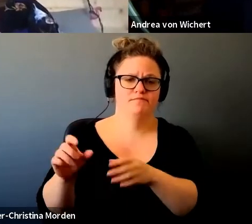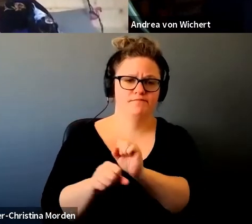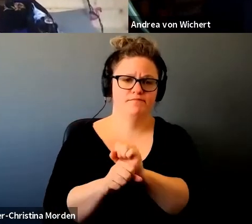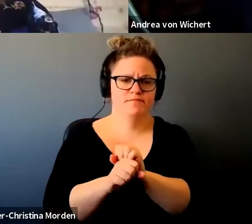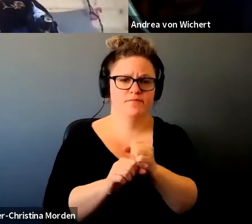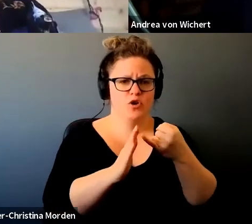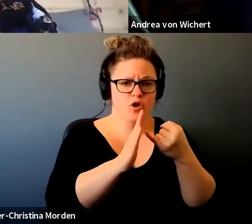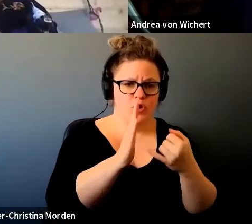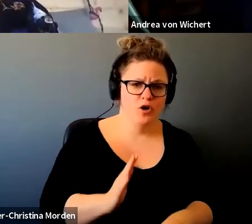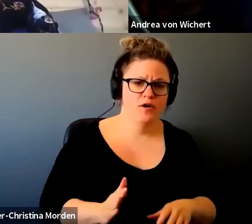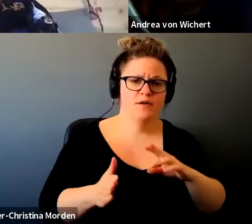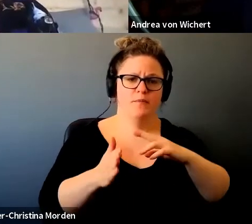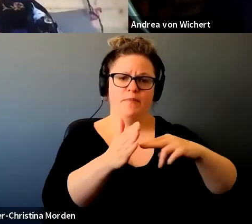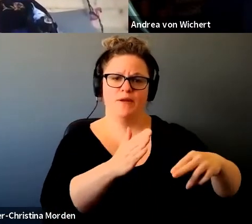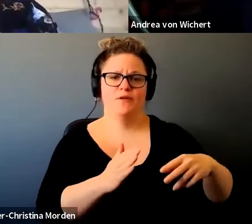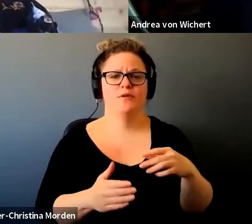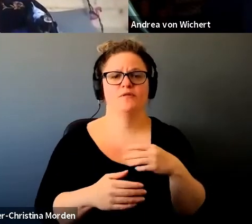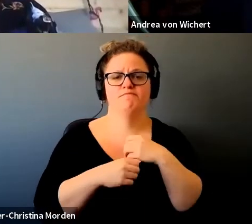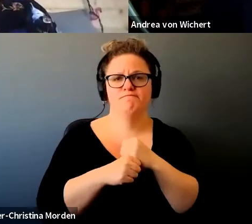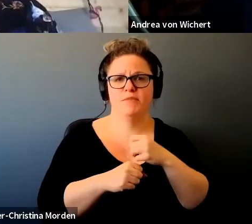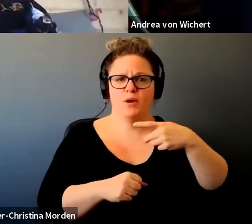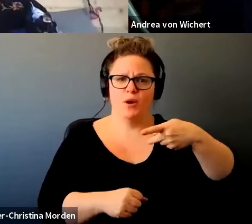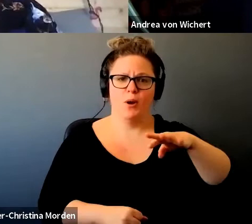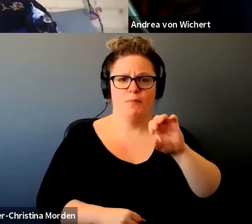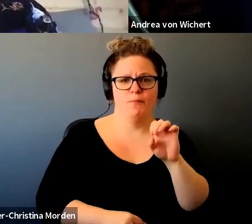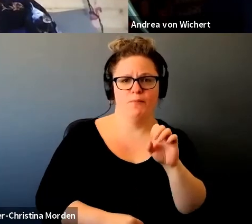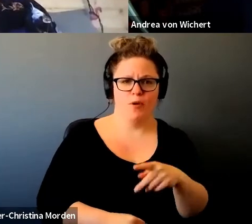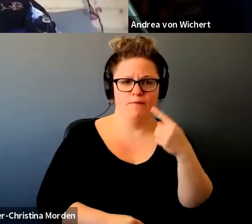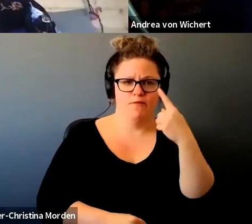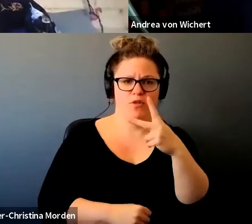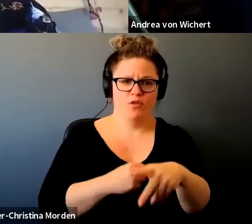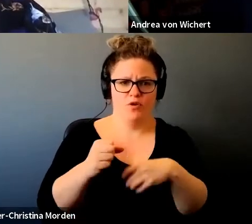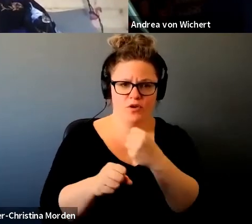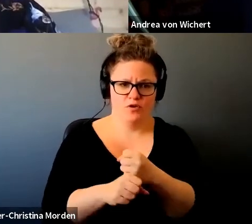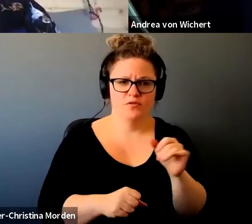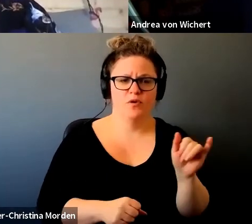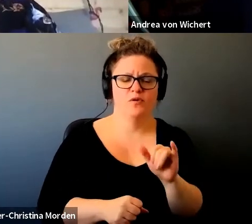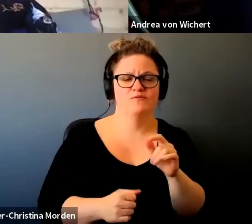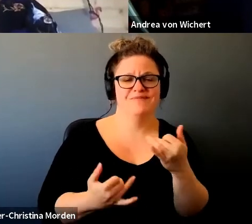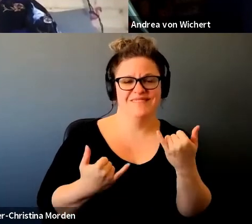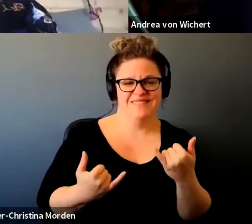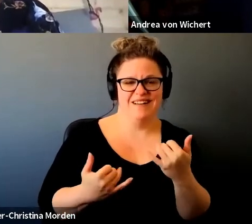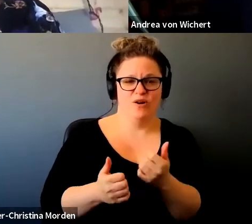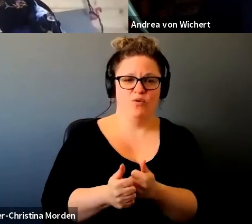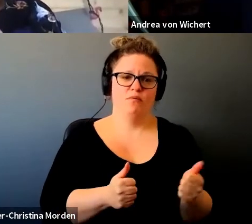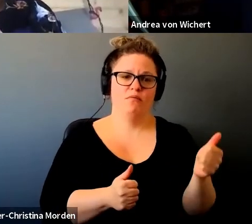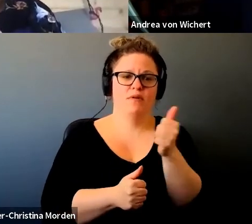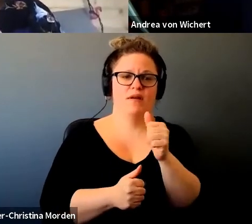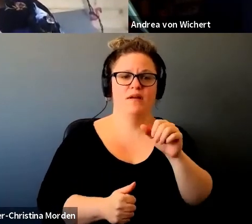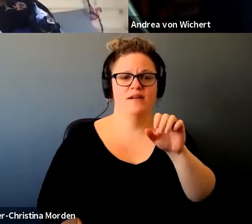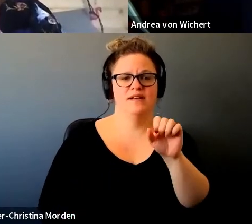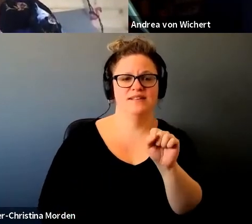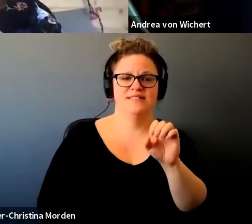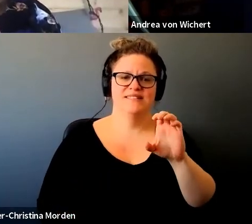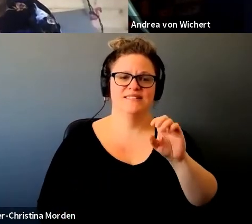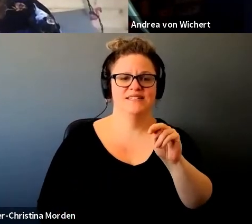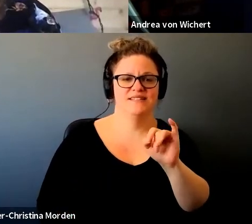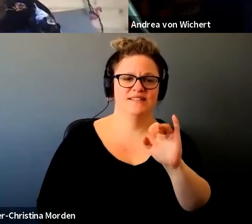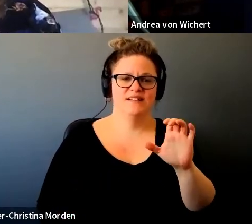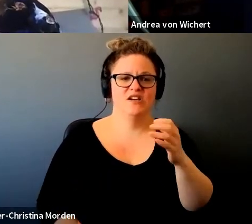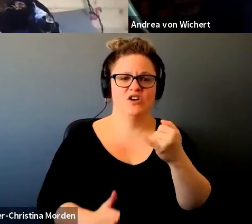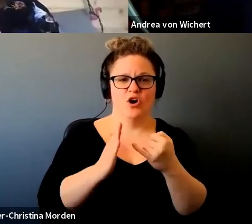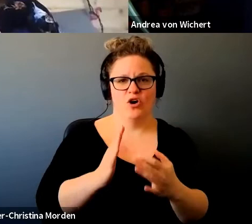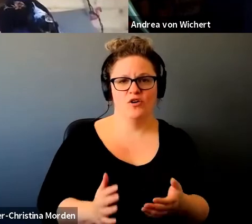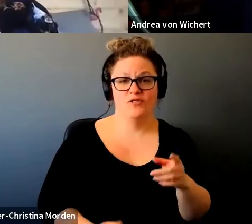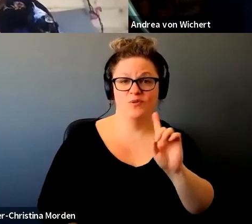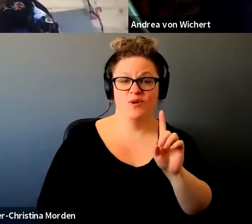is currently the head scenic artist at Manitoba Theatre for Young People. She is known as a fearless